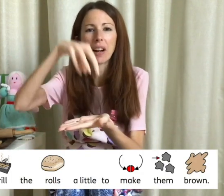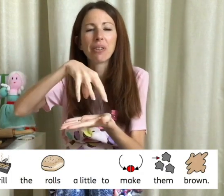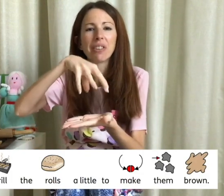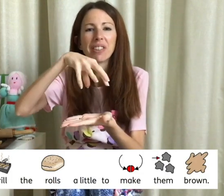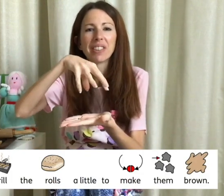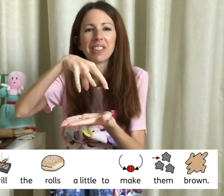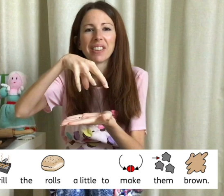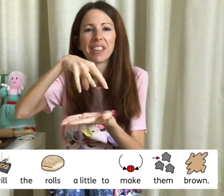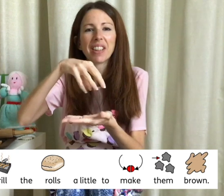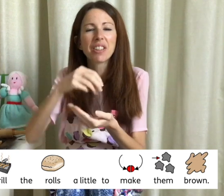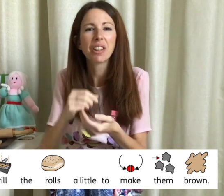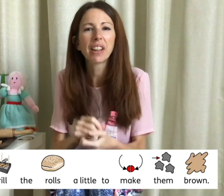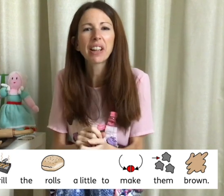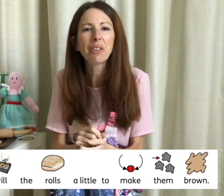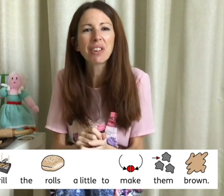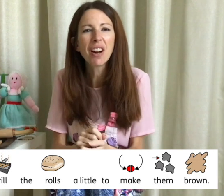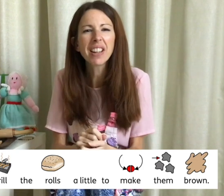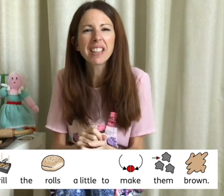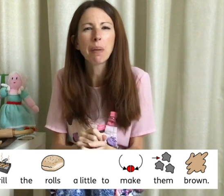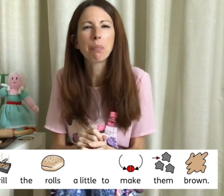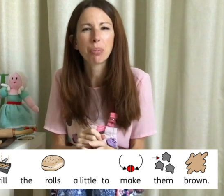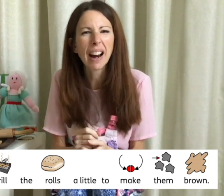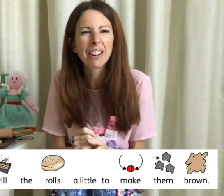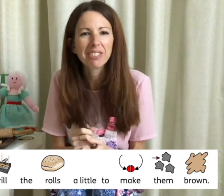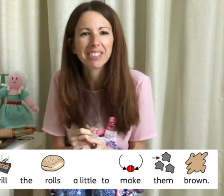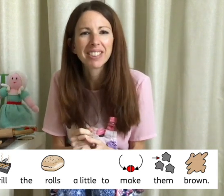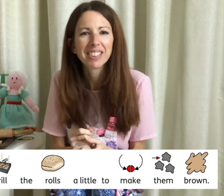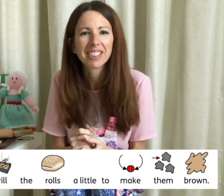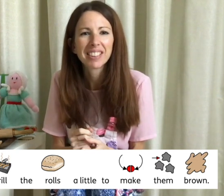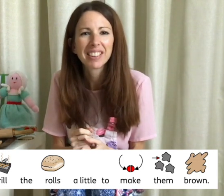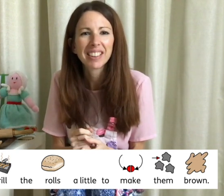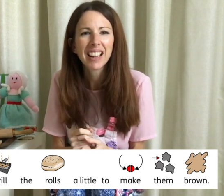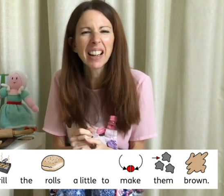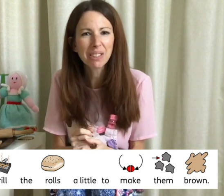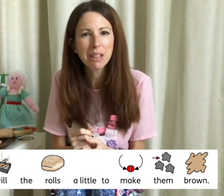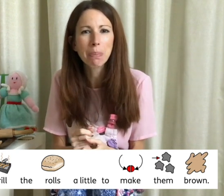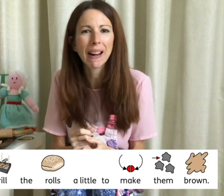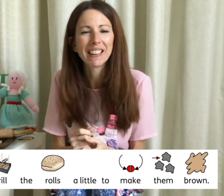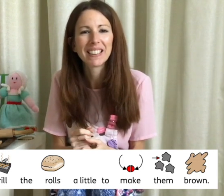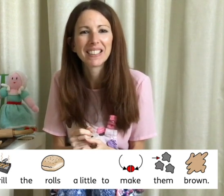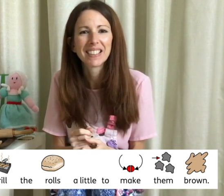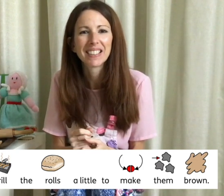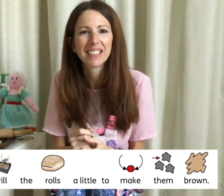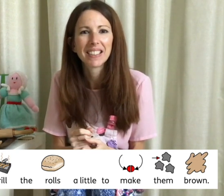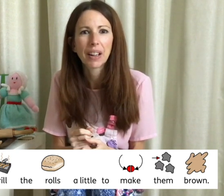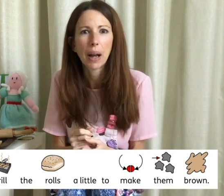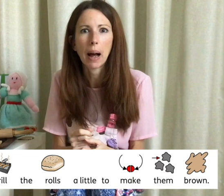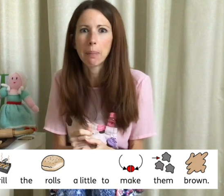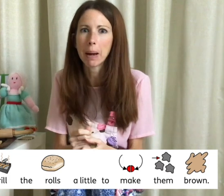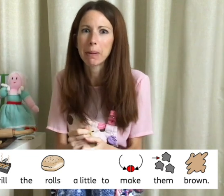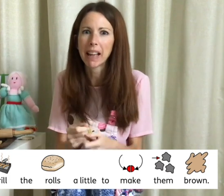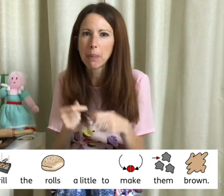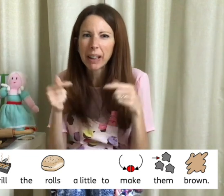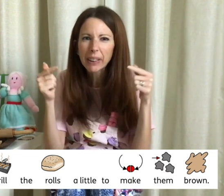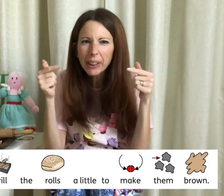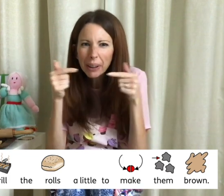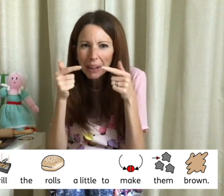grill so they go nice and brown and crispy. And maybe get a bit